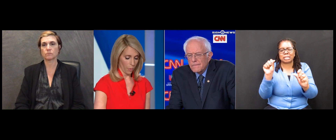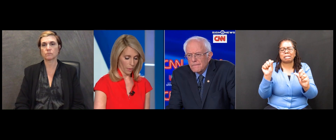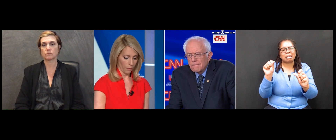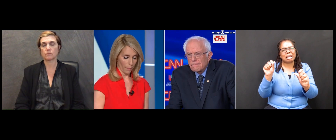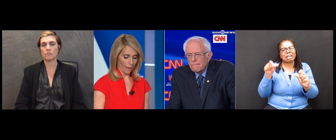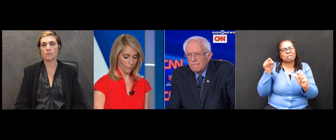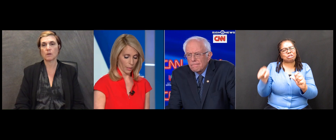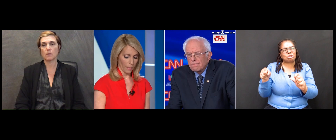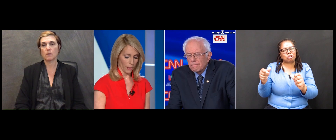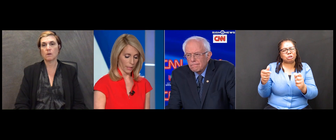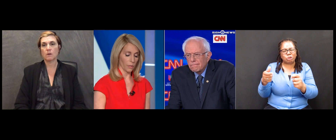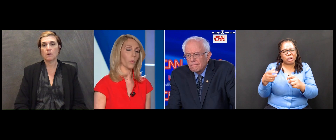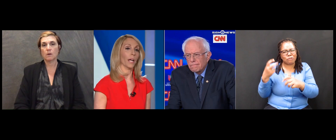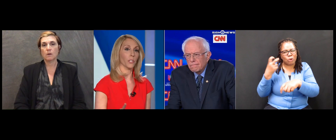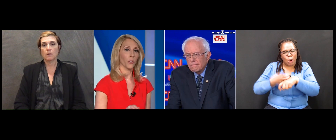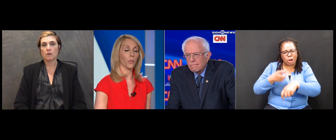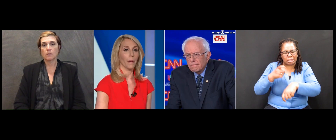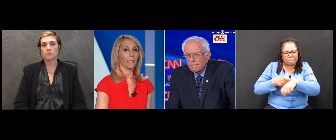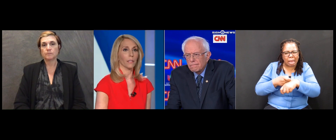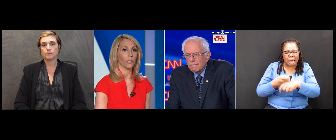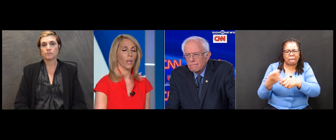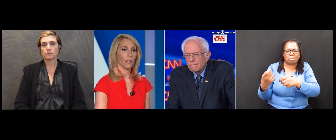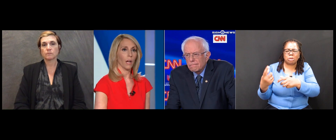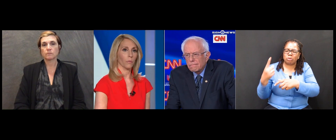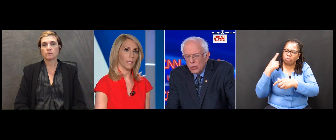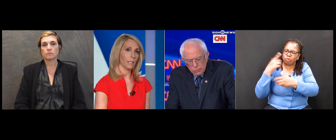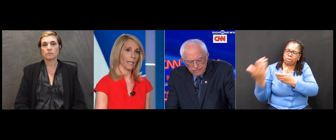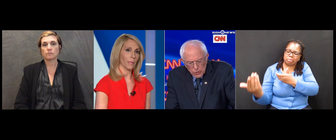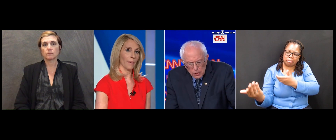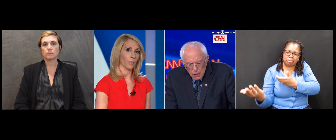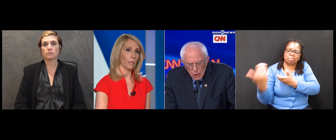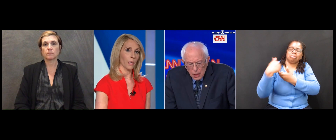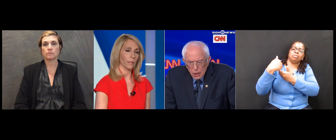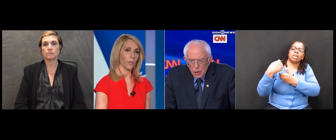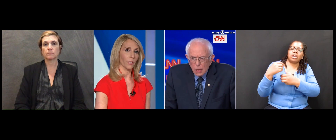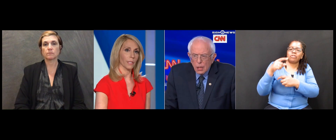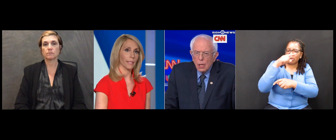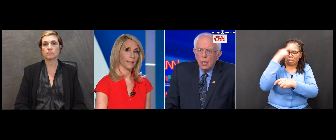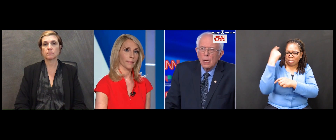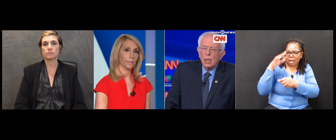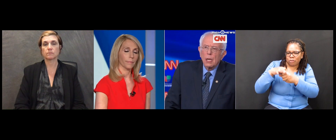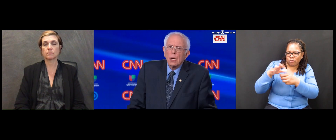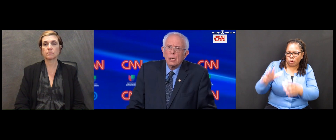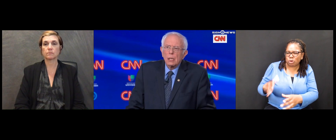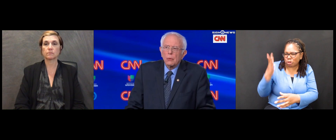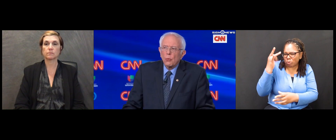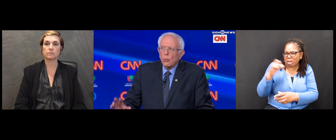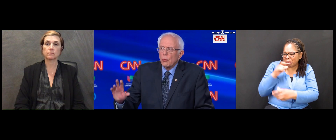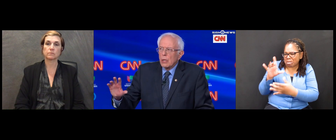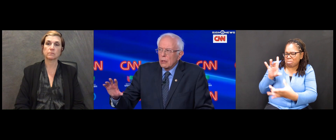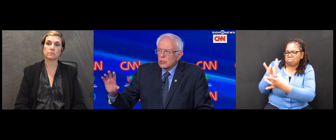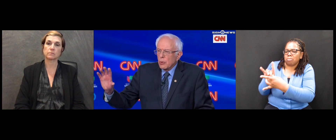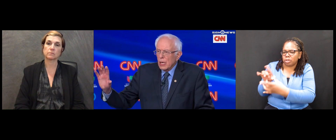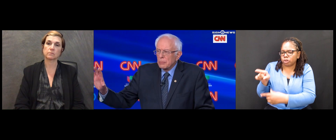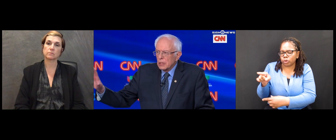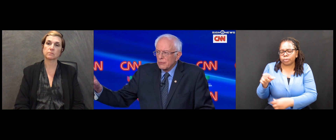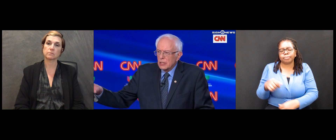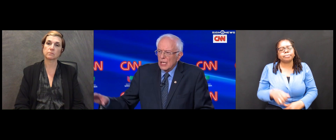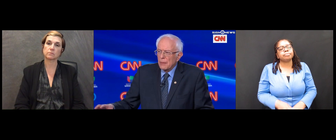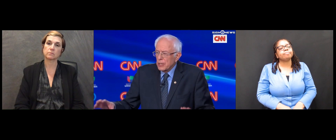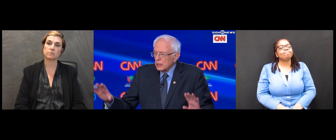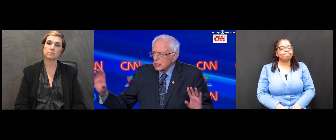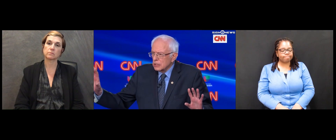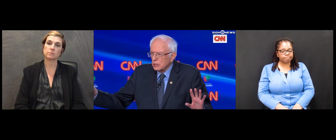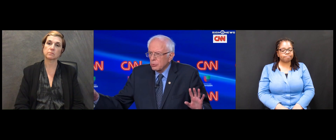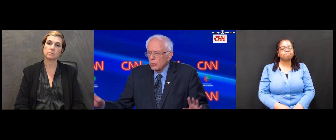wide support from African Americans. Why is your message not resonating with African American voters? Here is what I believe